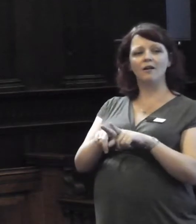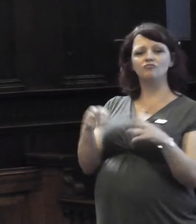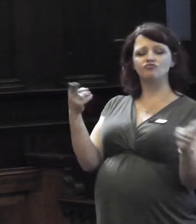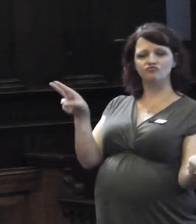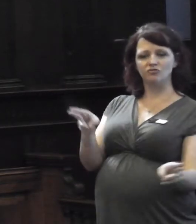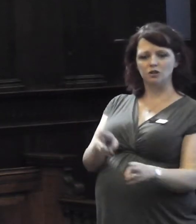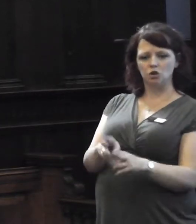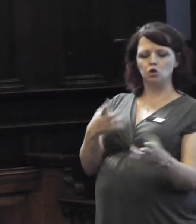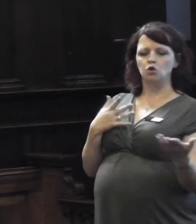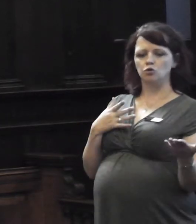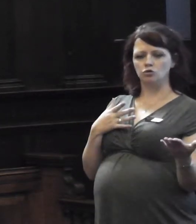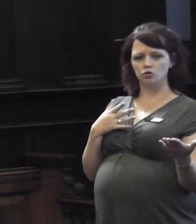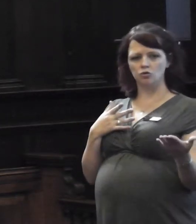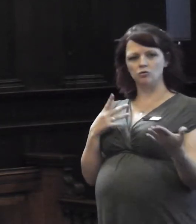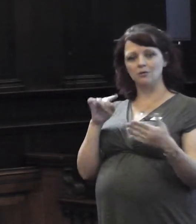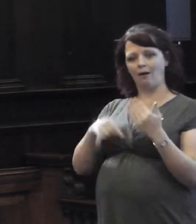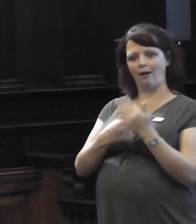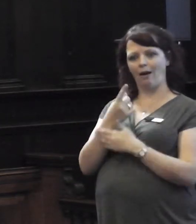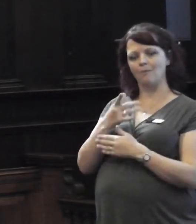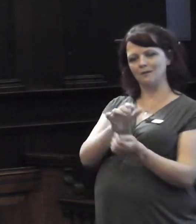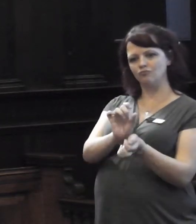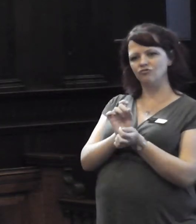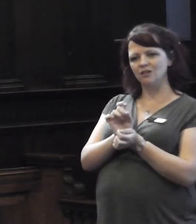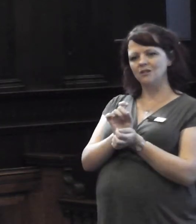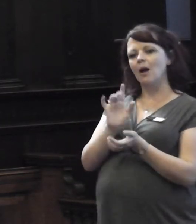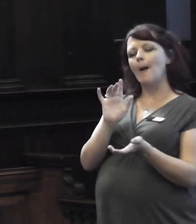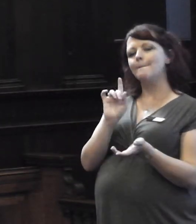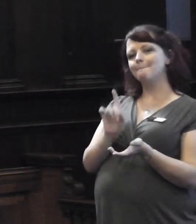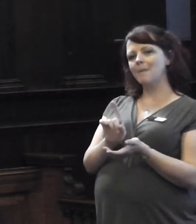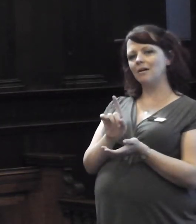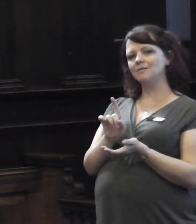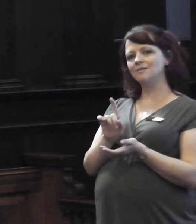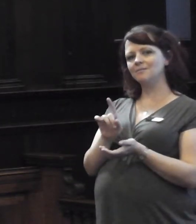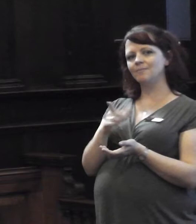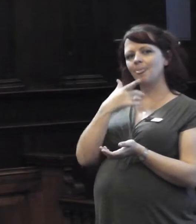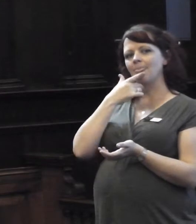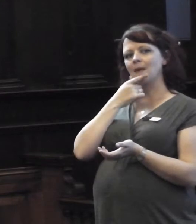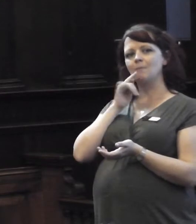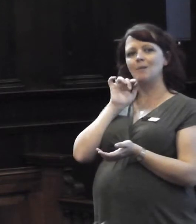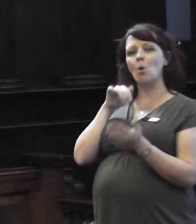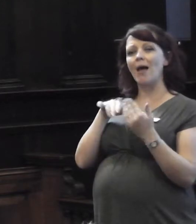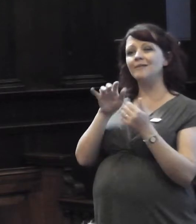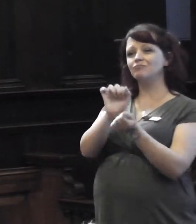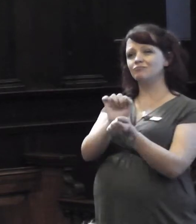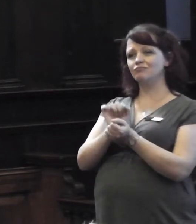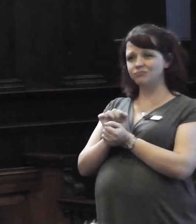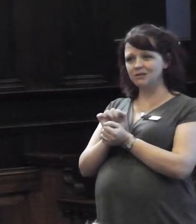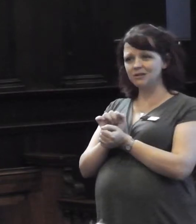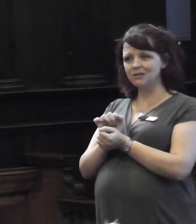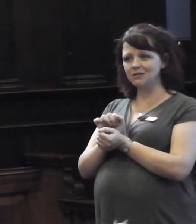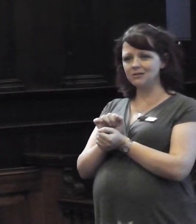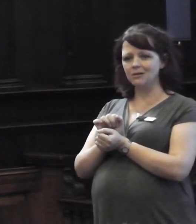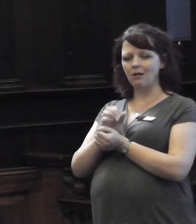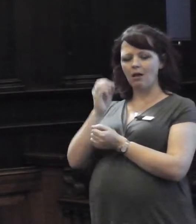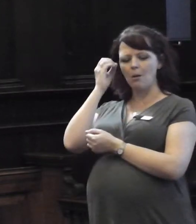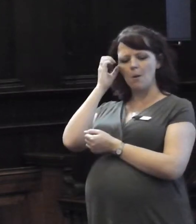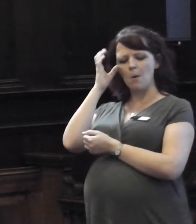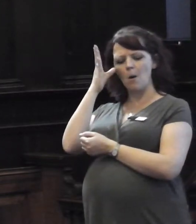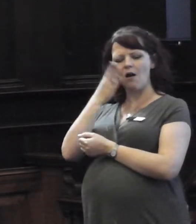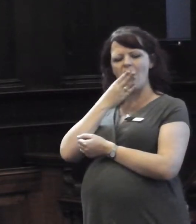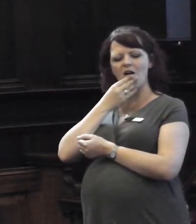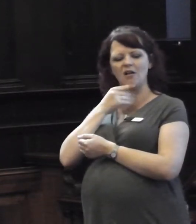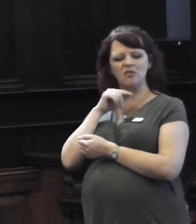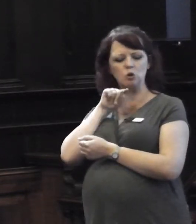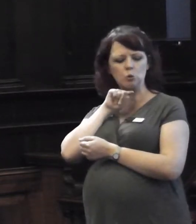has to be inventive. With all eating utensils being plastic, a